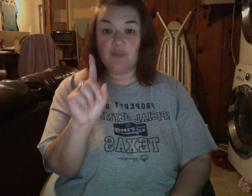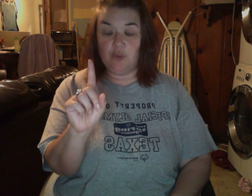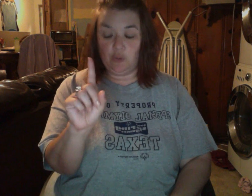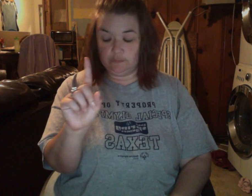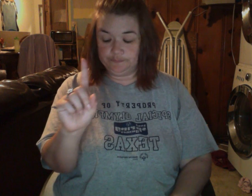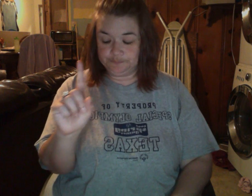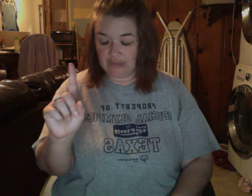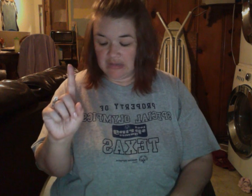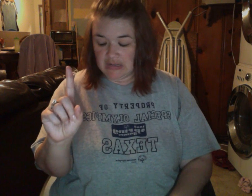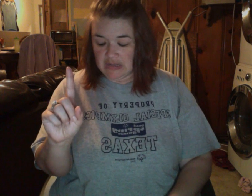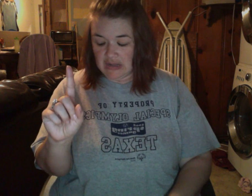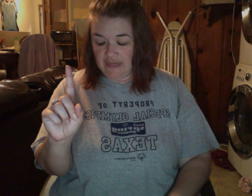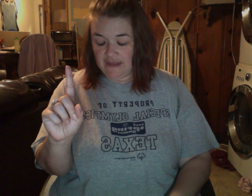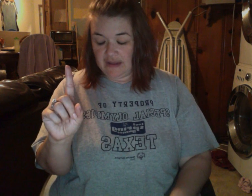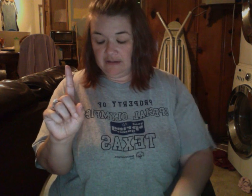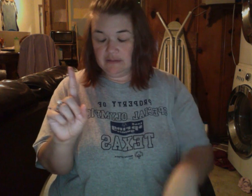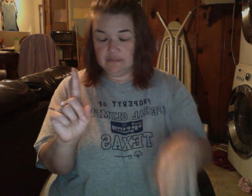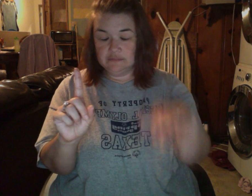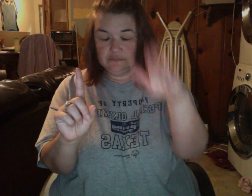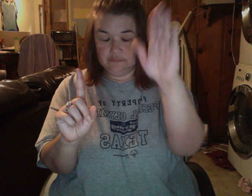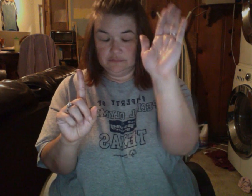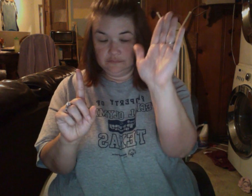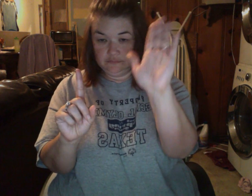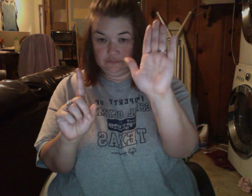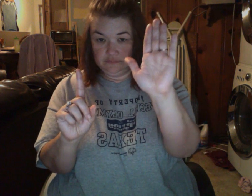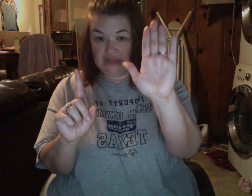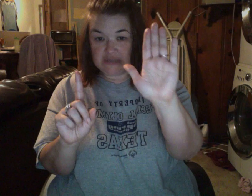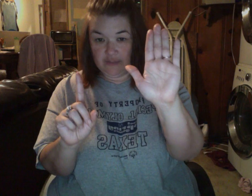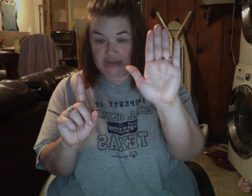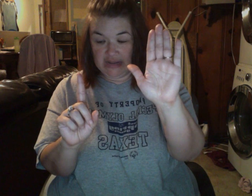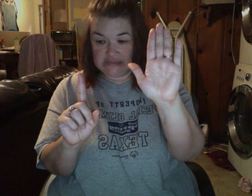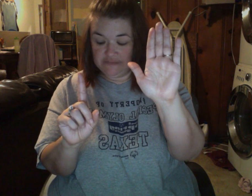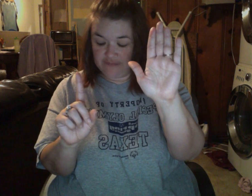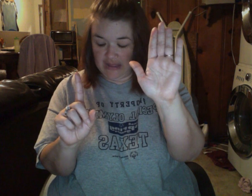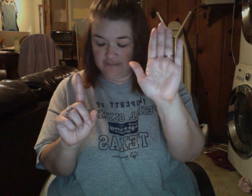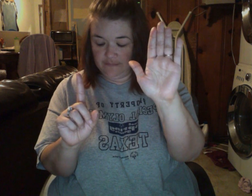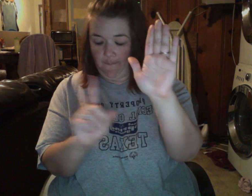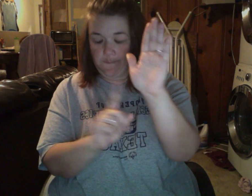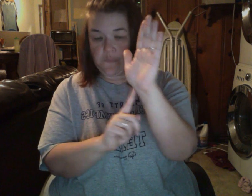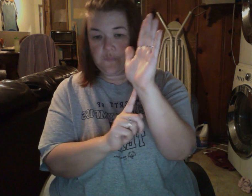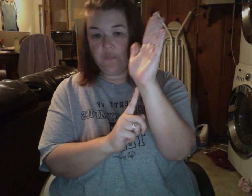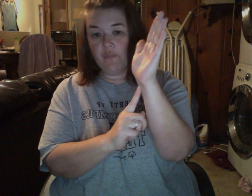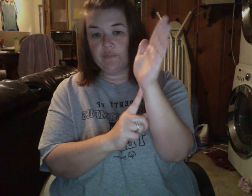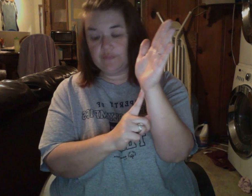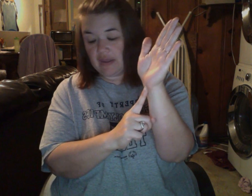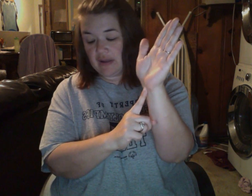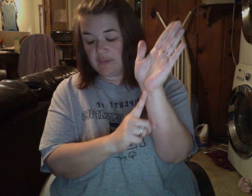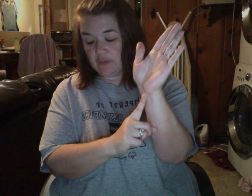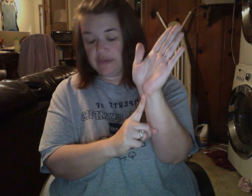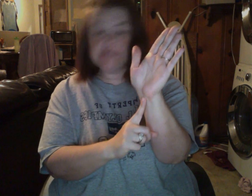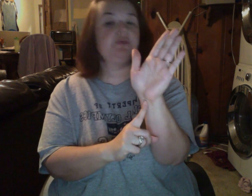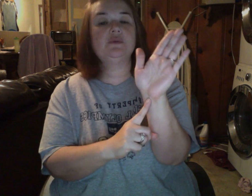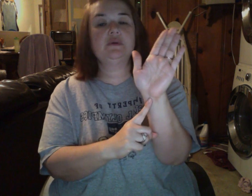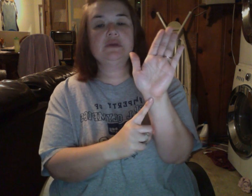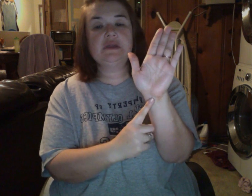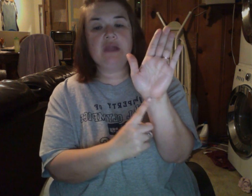flagpole. And then my dominant hand is a 5. And I'm going to